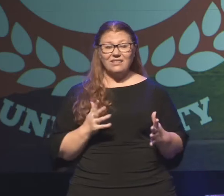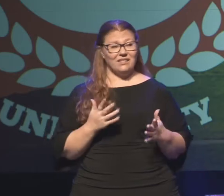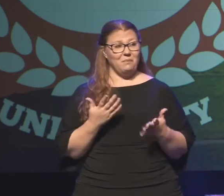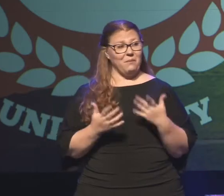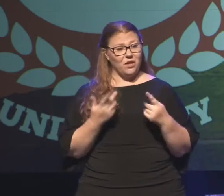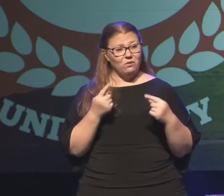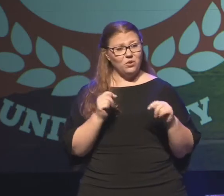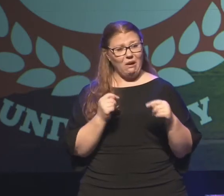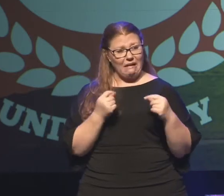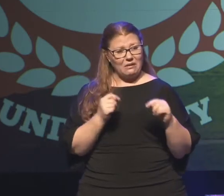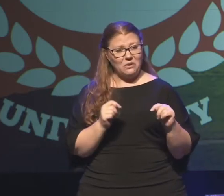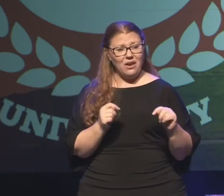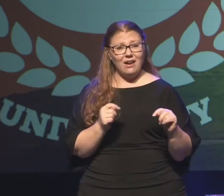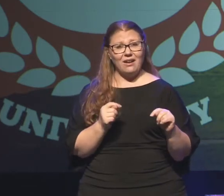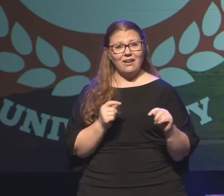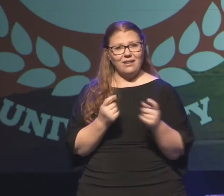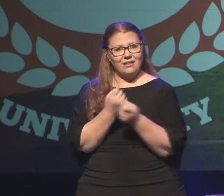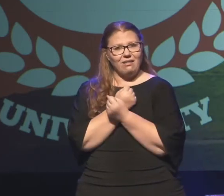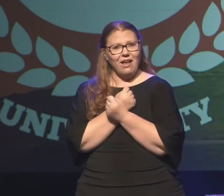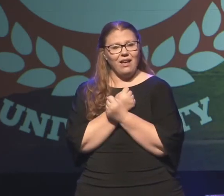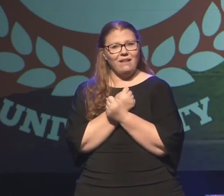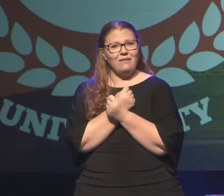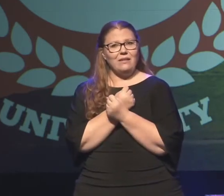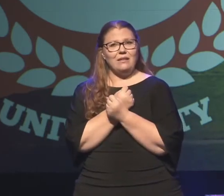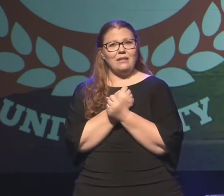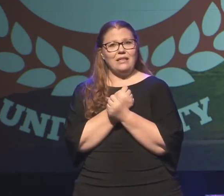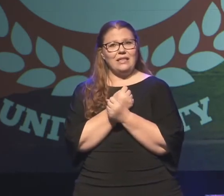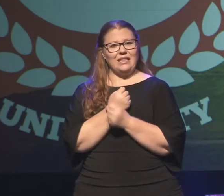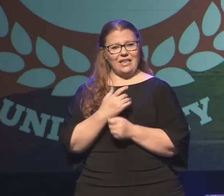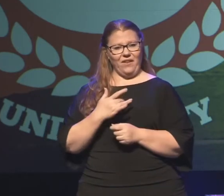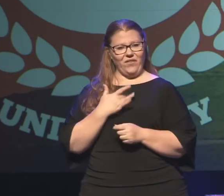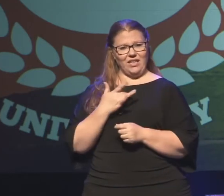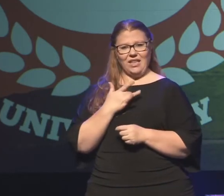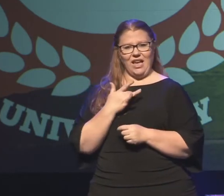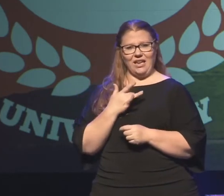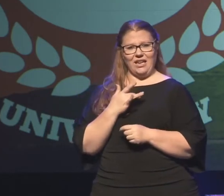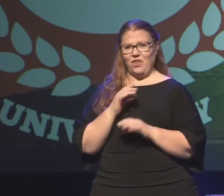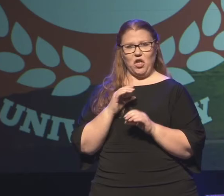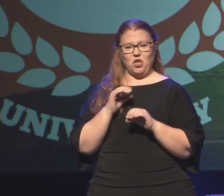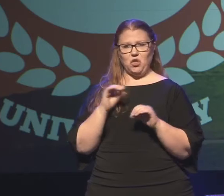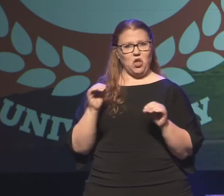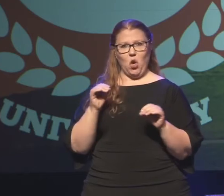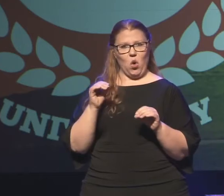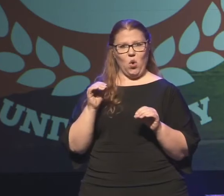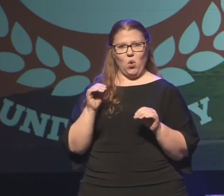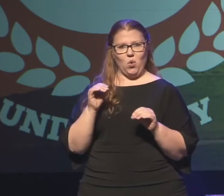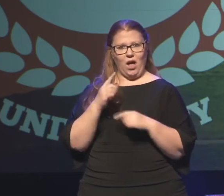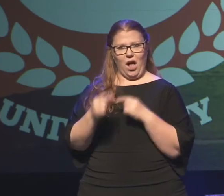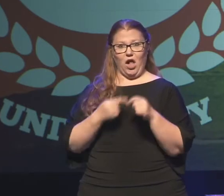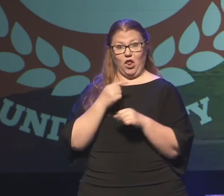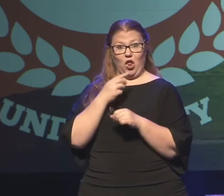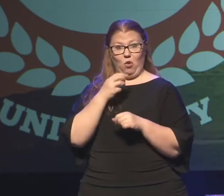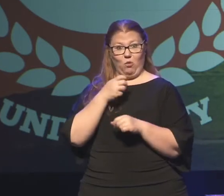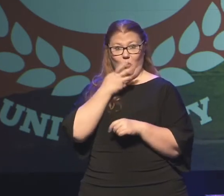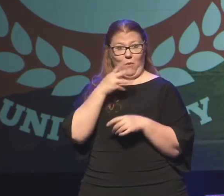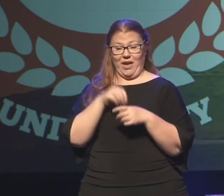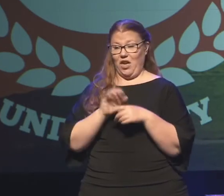you've tried to love, and it just seems like there's no global warming in your universe.